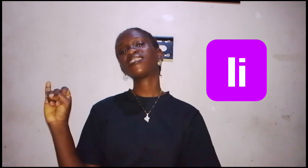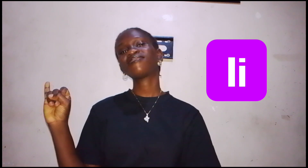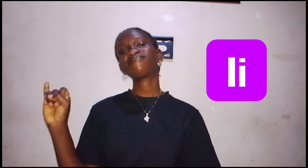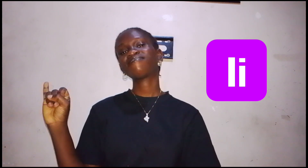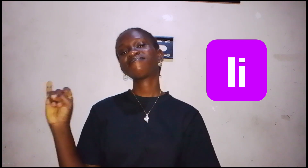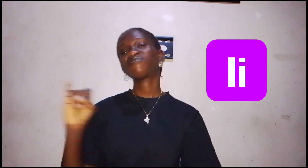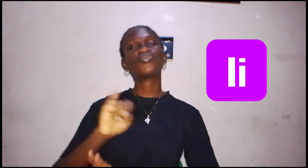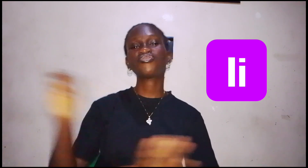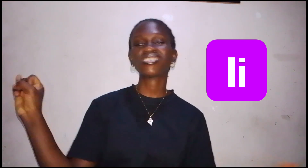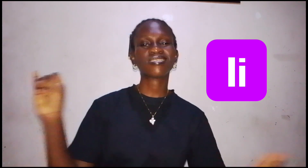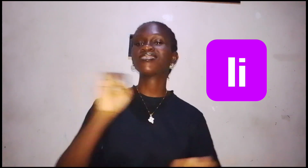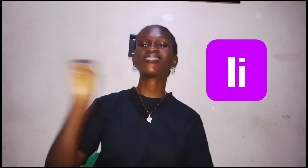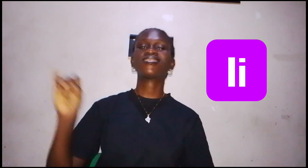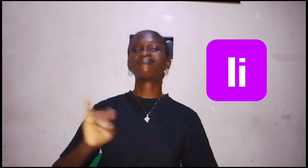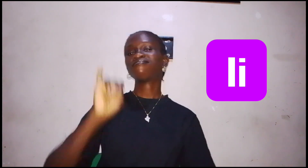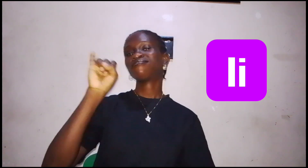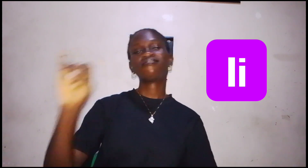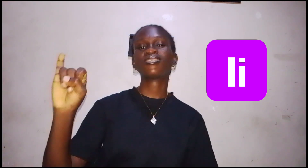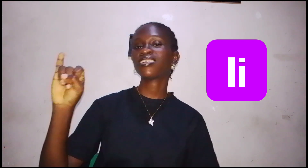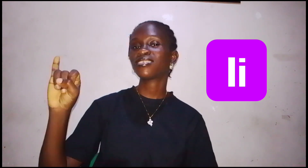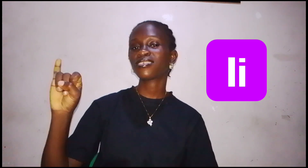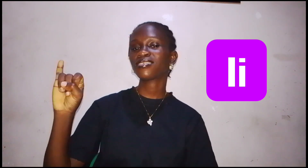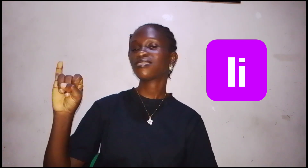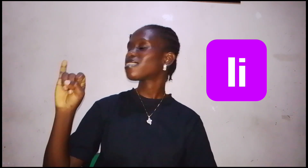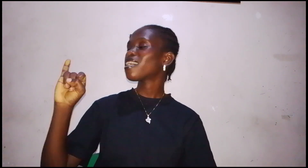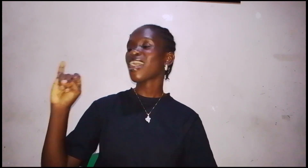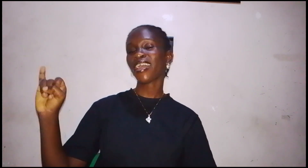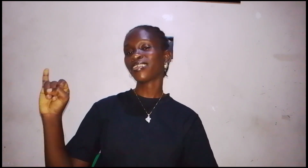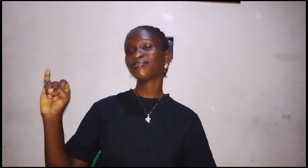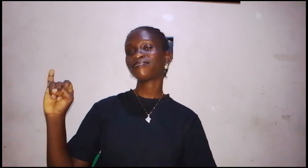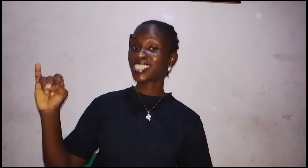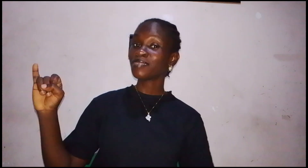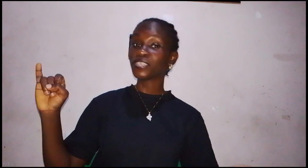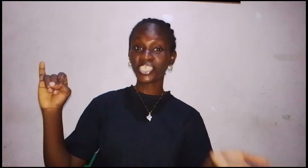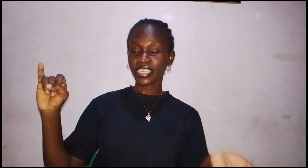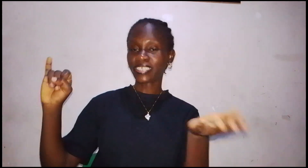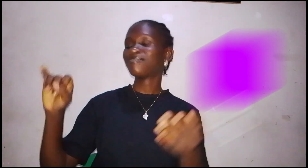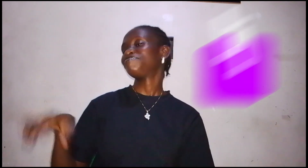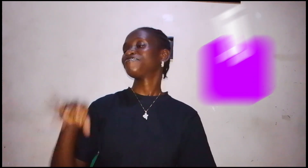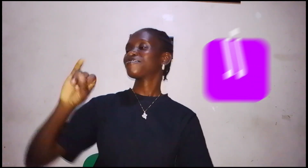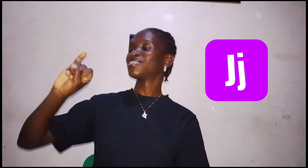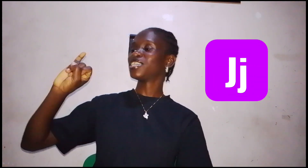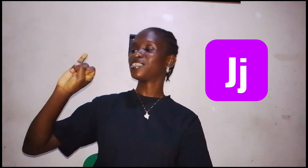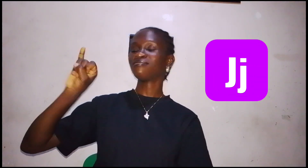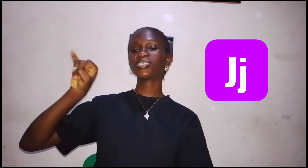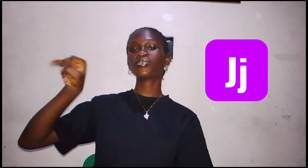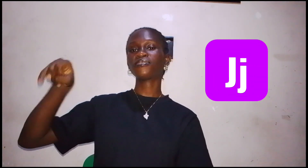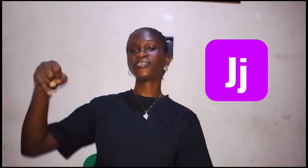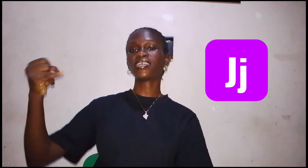finger. No stress. Nothing. Just like this. I. The same with J. J. Just curve your